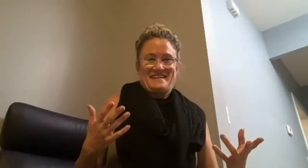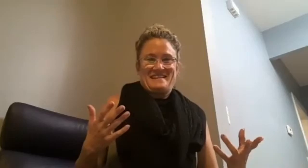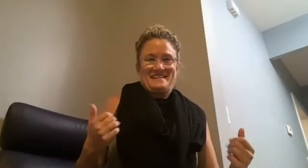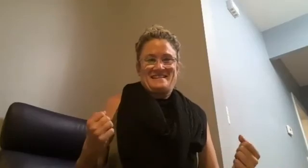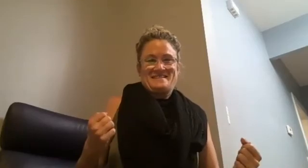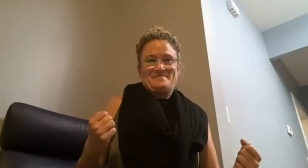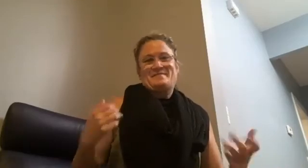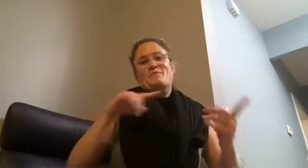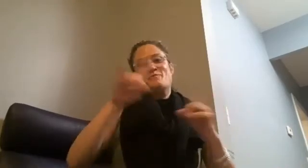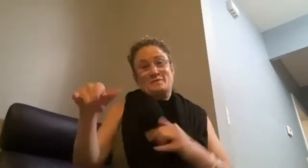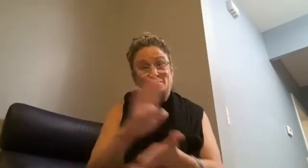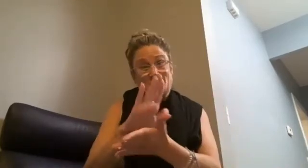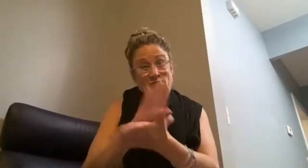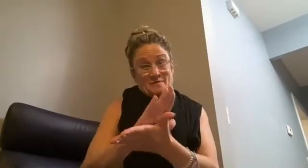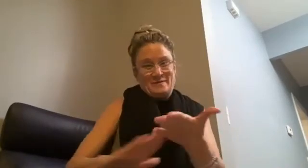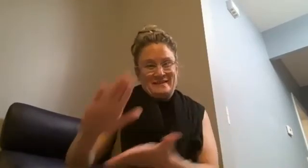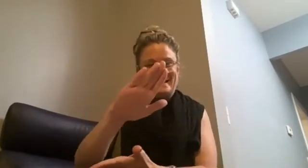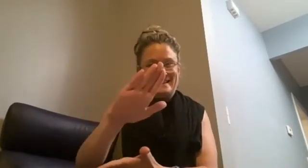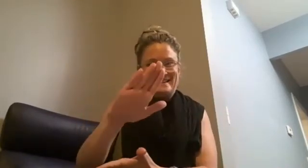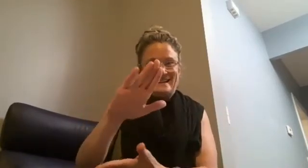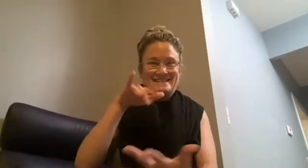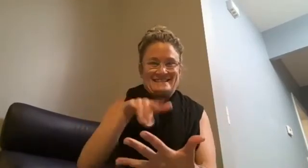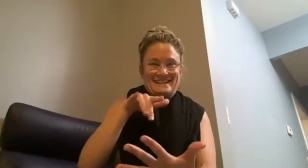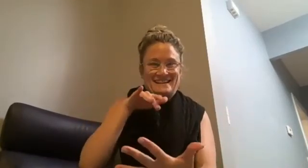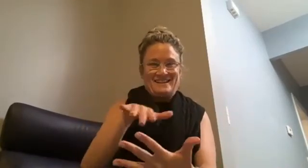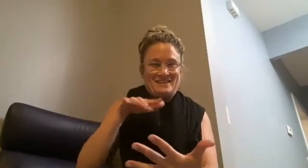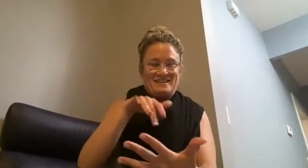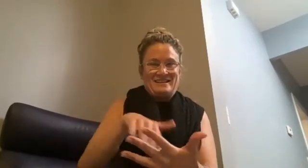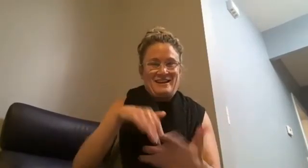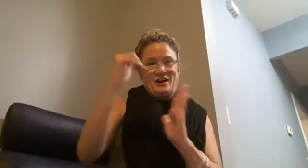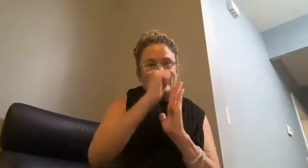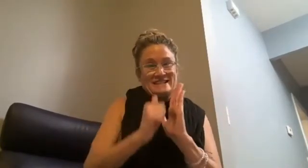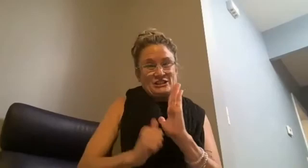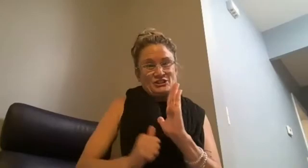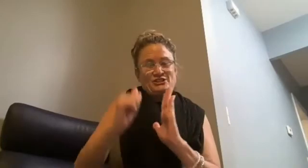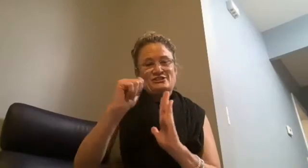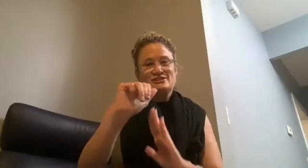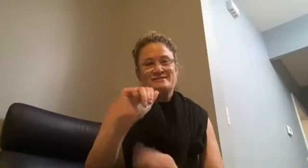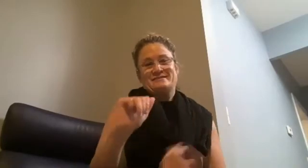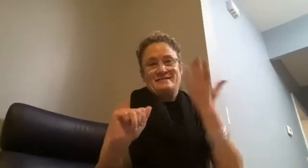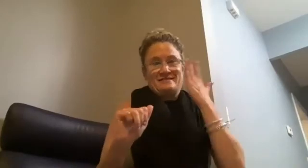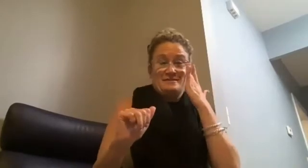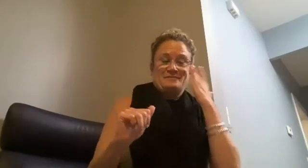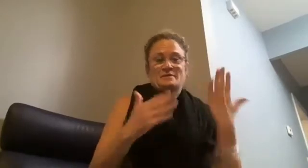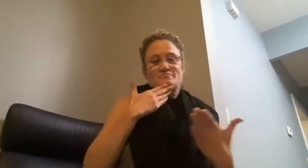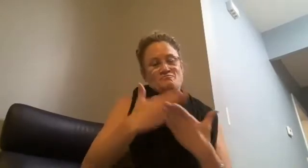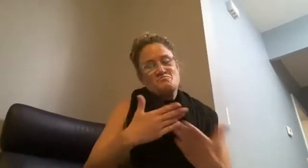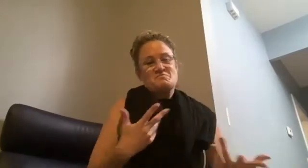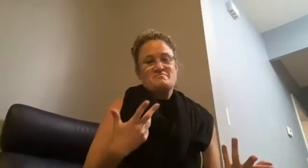to school as an adult. I studied architecture. I did really well, which I should have because I was an adult. And I got into that